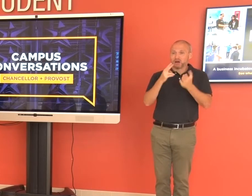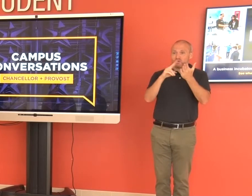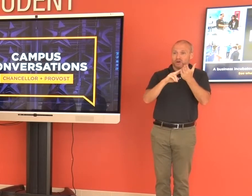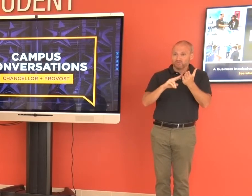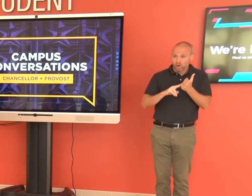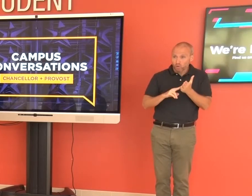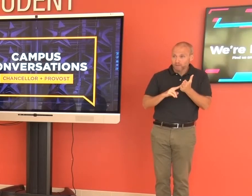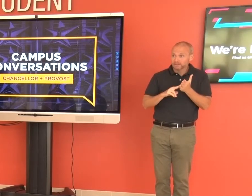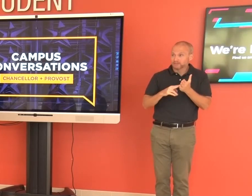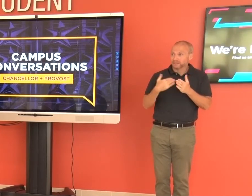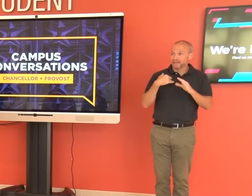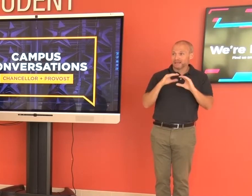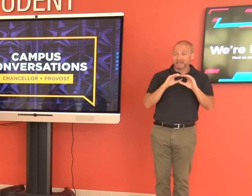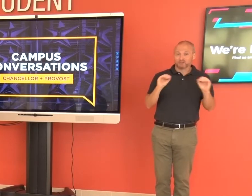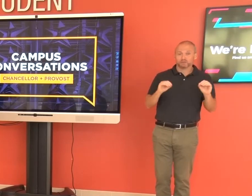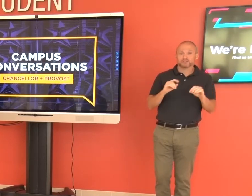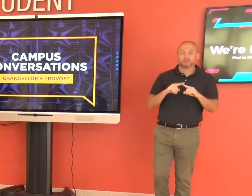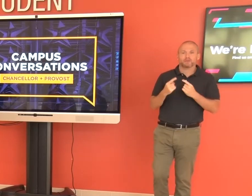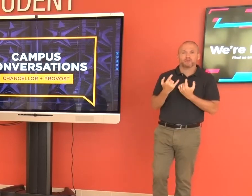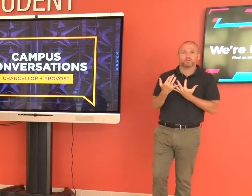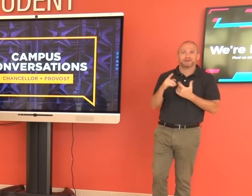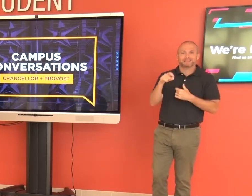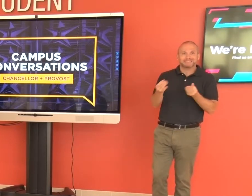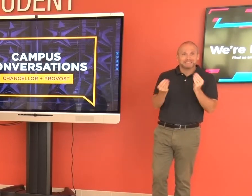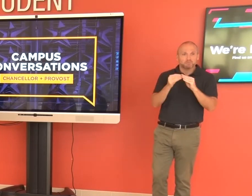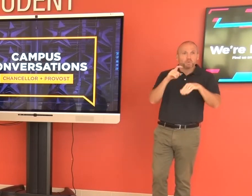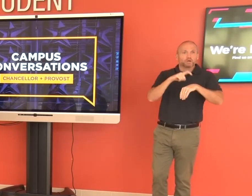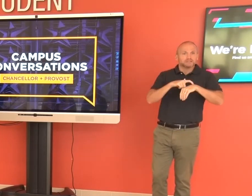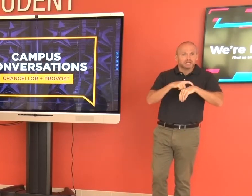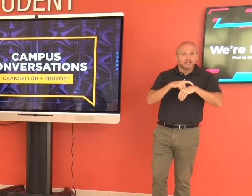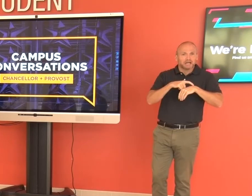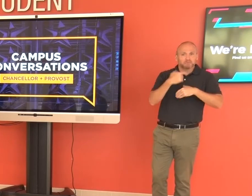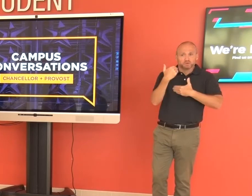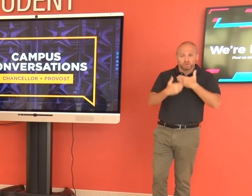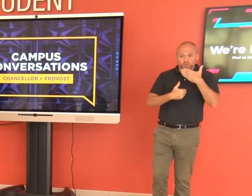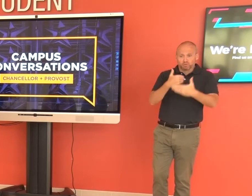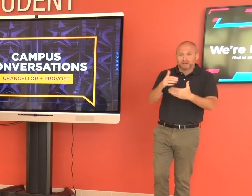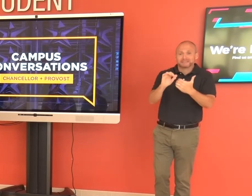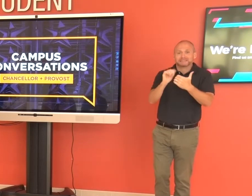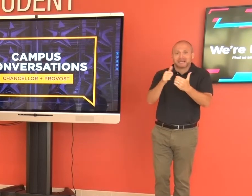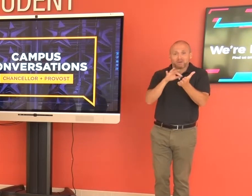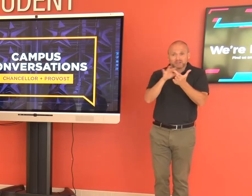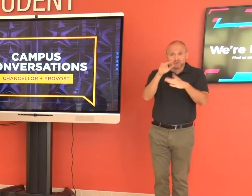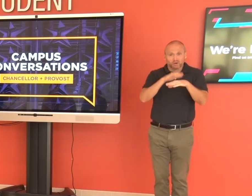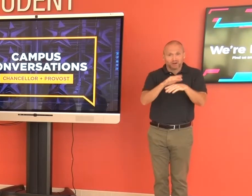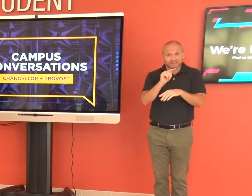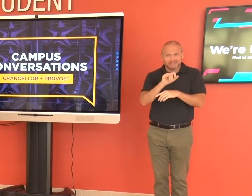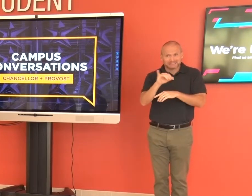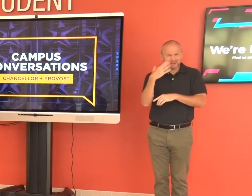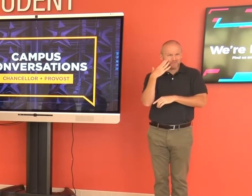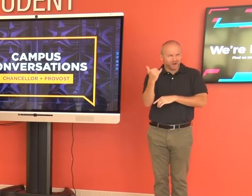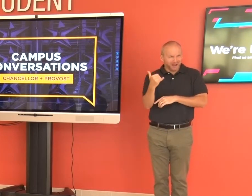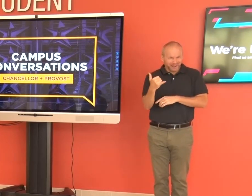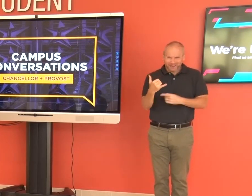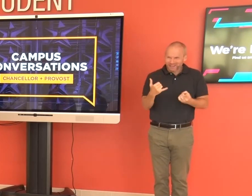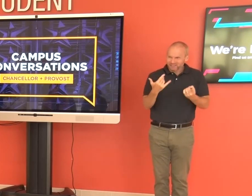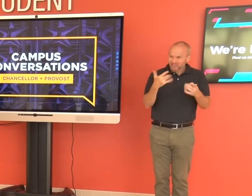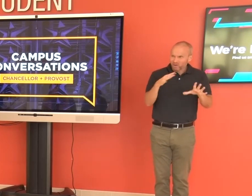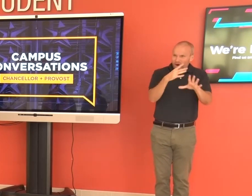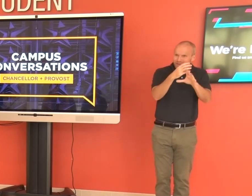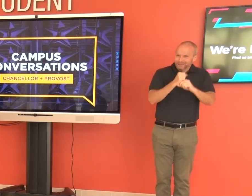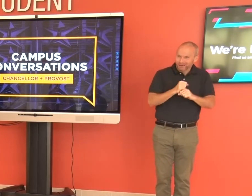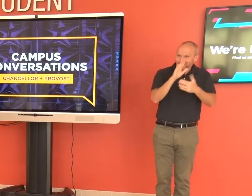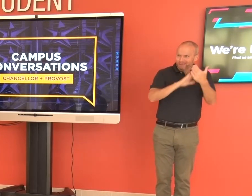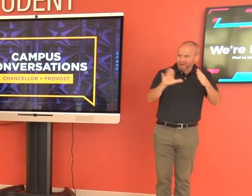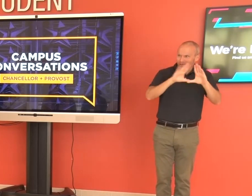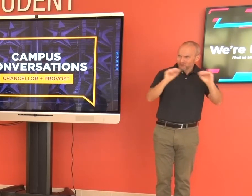we're waiting because we need more time to process how they scored on TSI, why? They've already earned a college